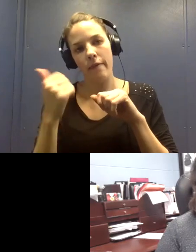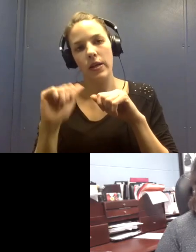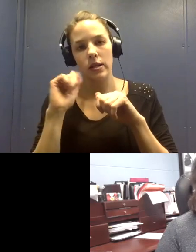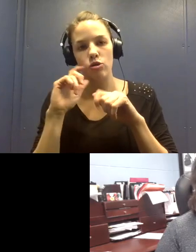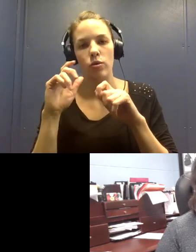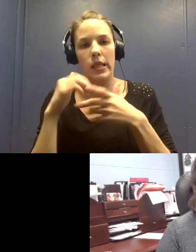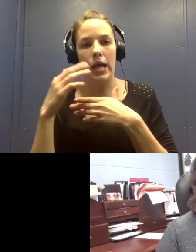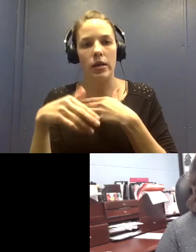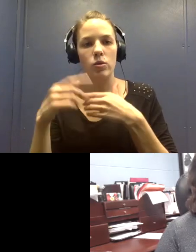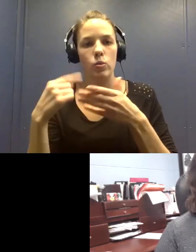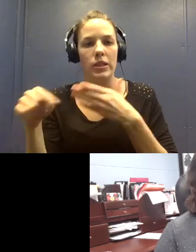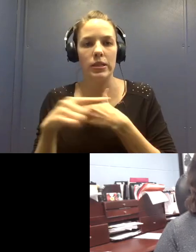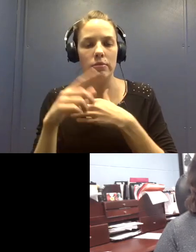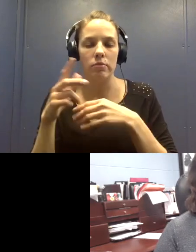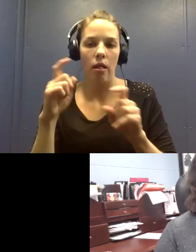allocation.